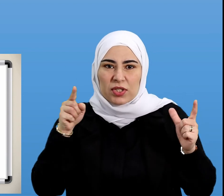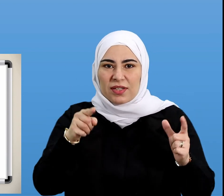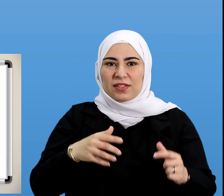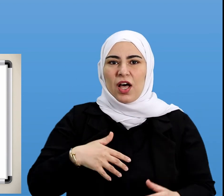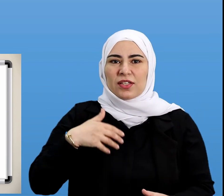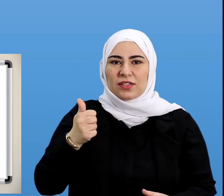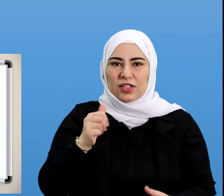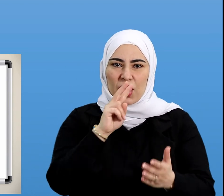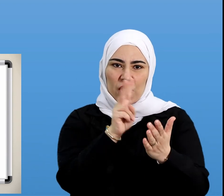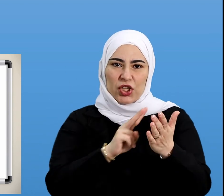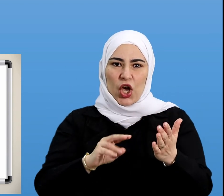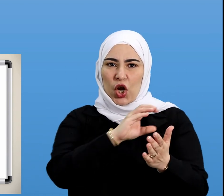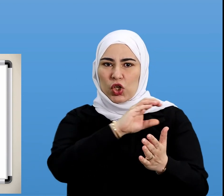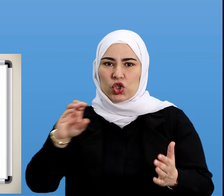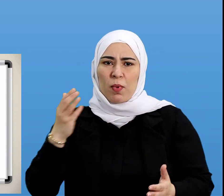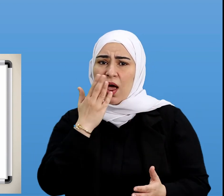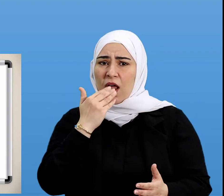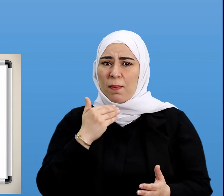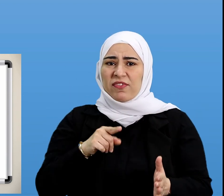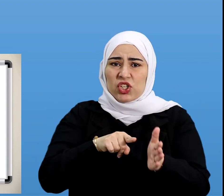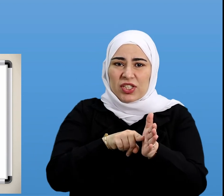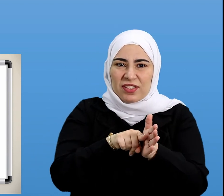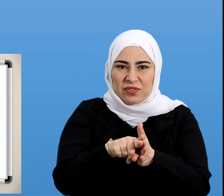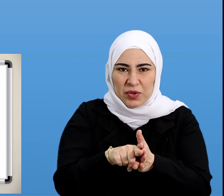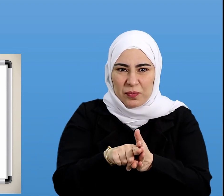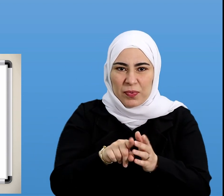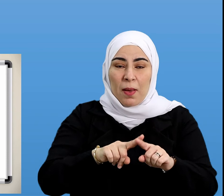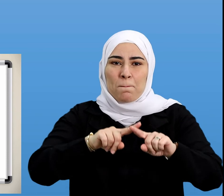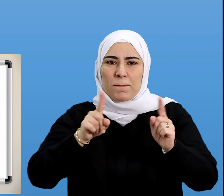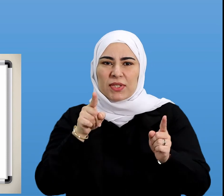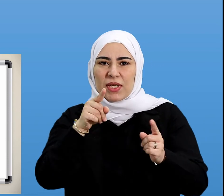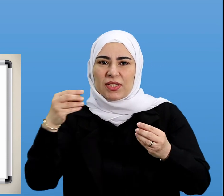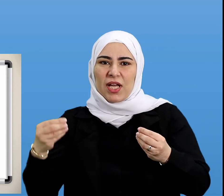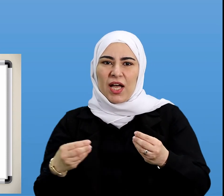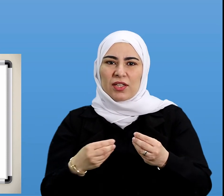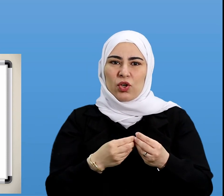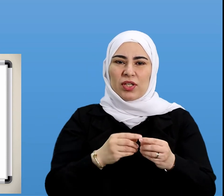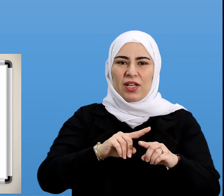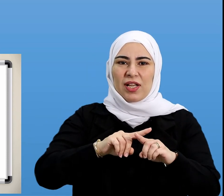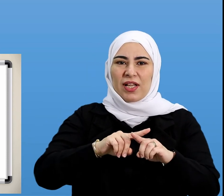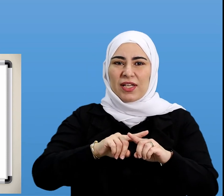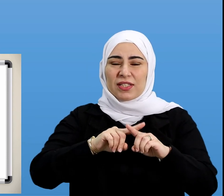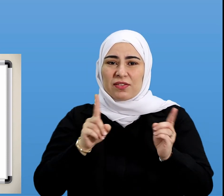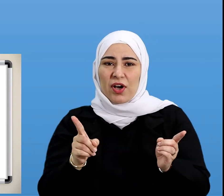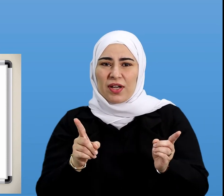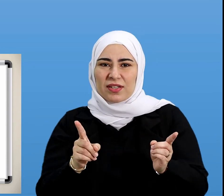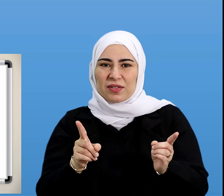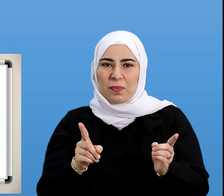will modify the adjective. Now, for example, the last one, I am amazed. I read it without the